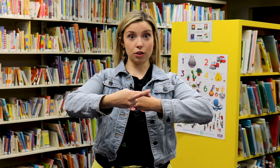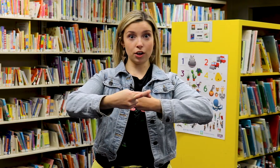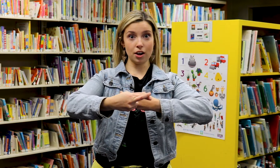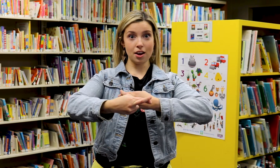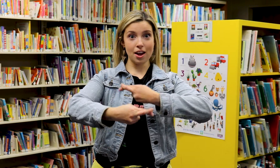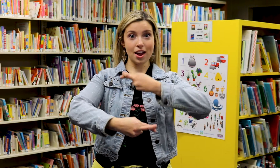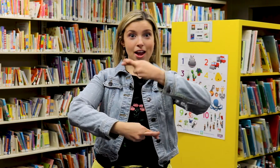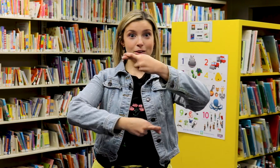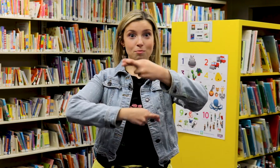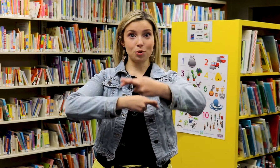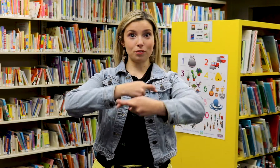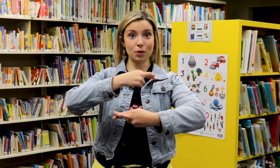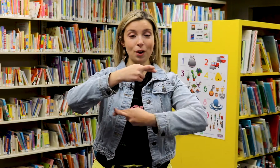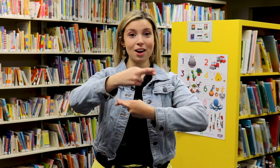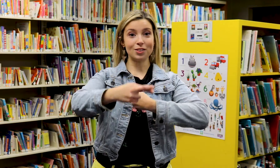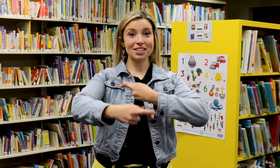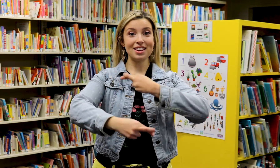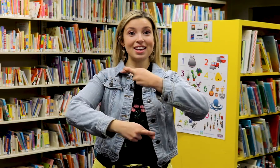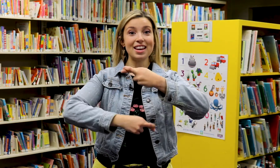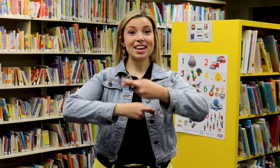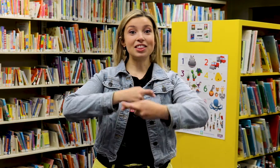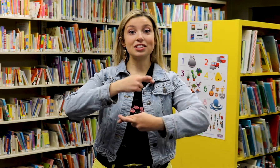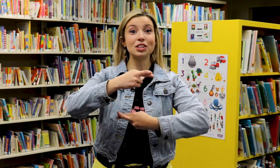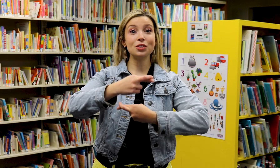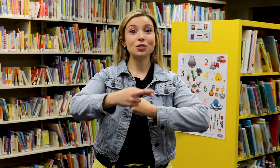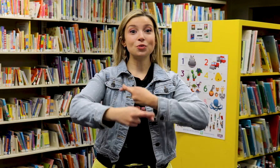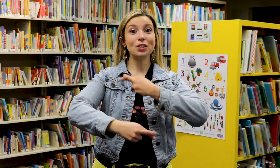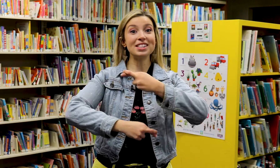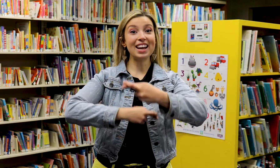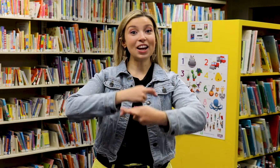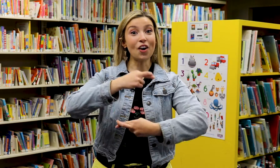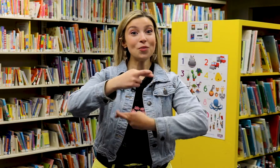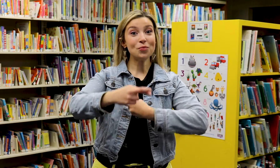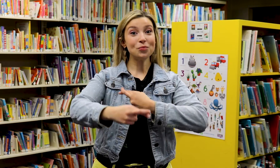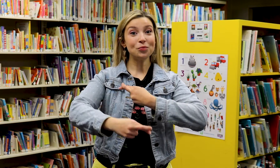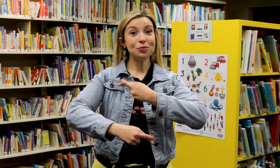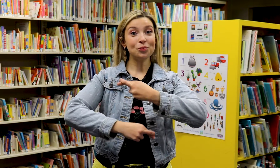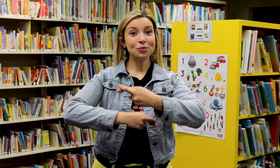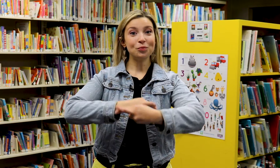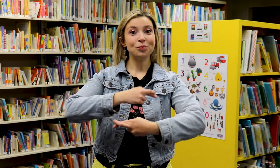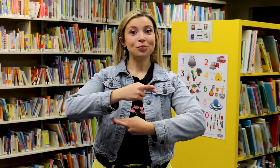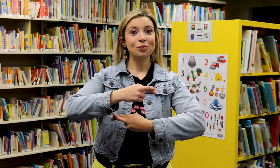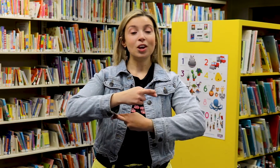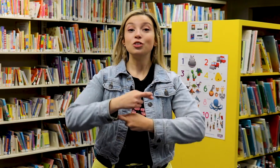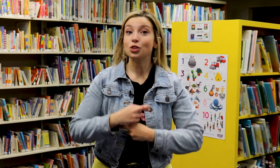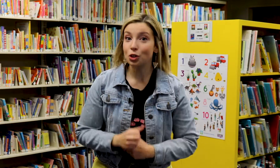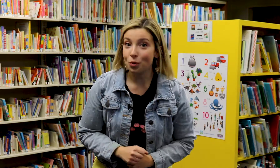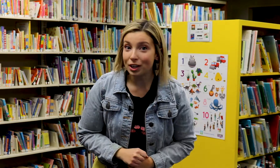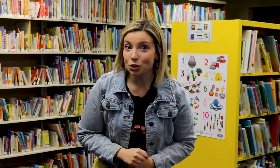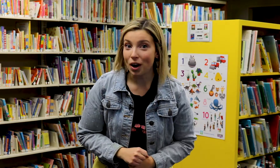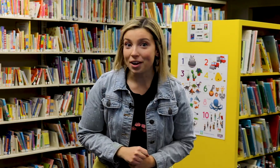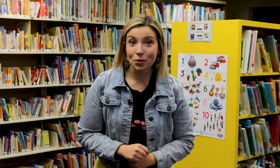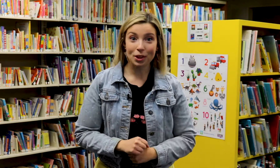other, and move it around. And this is recycle. Do you want to try it with